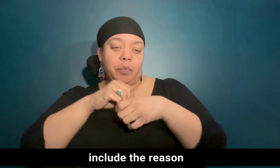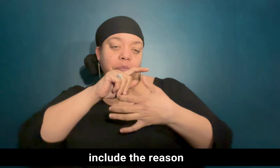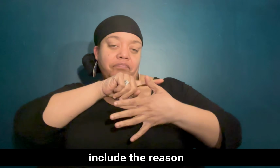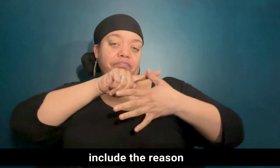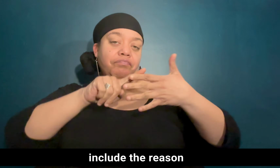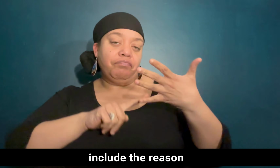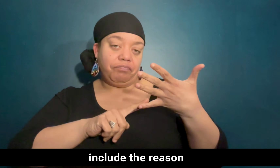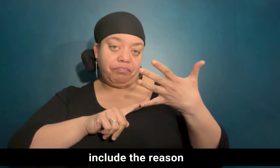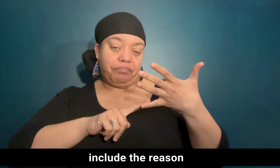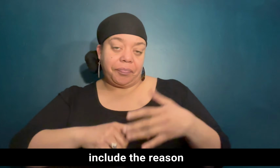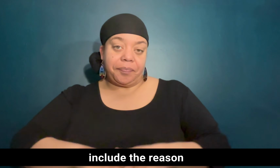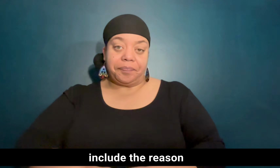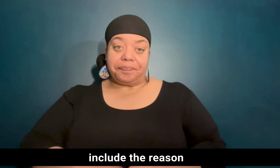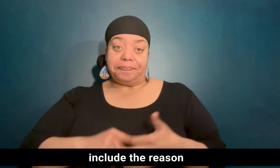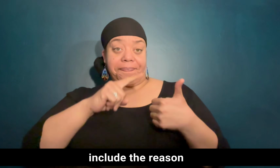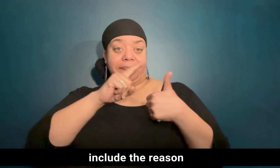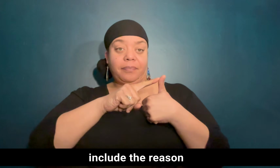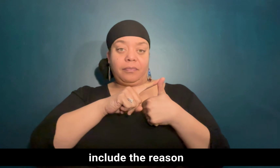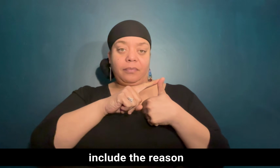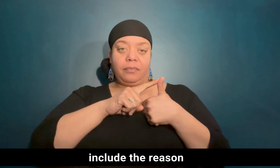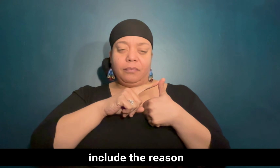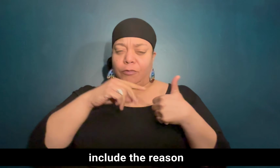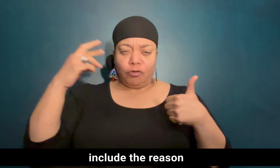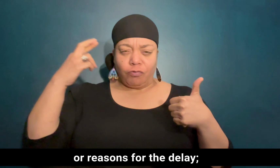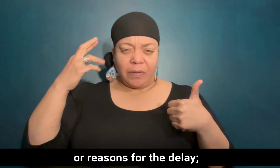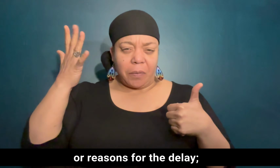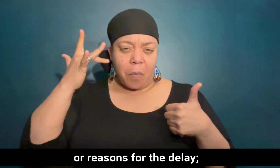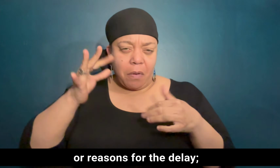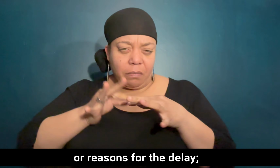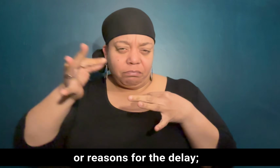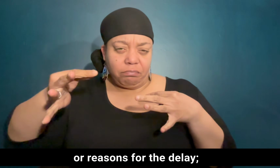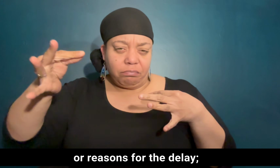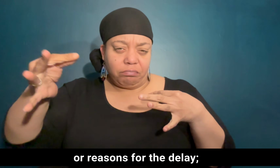include the reason or reasons for the delay,